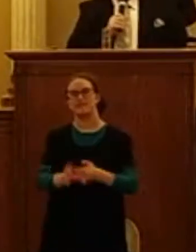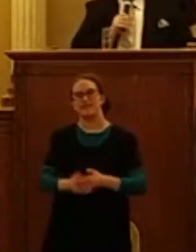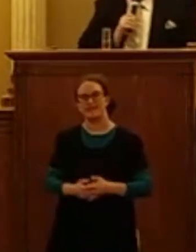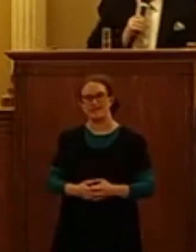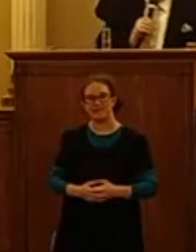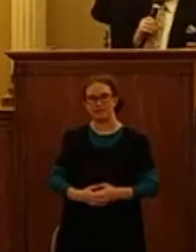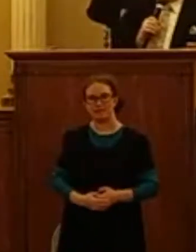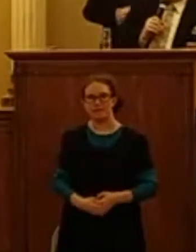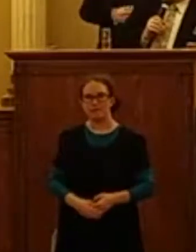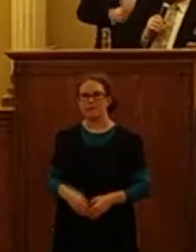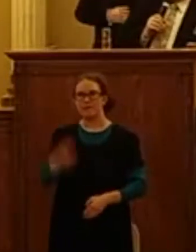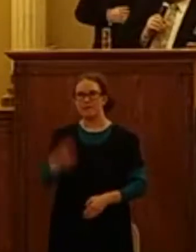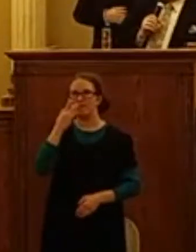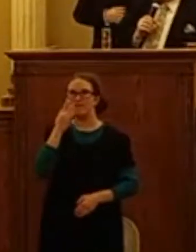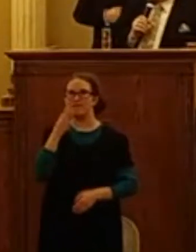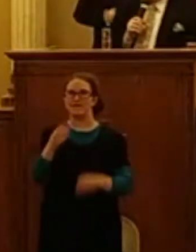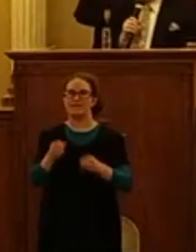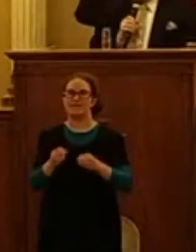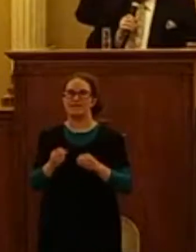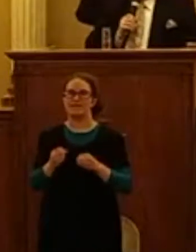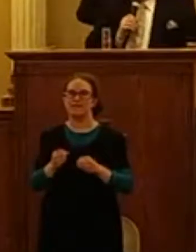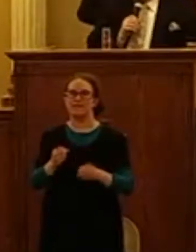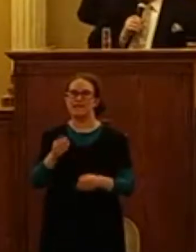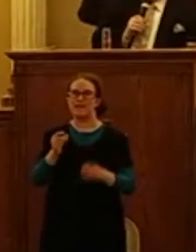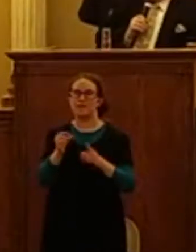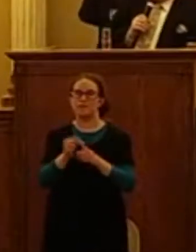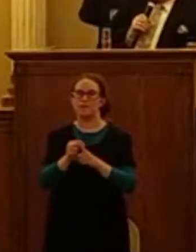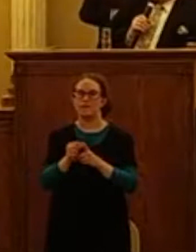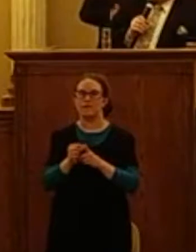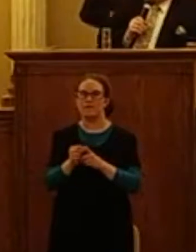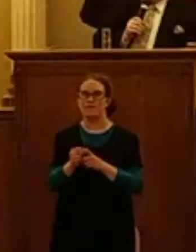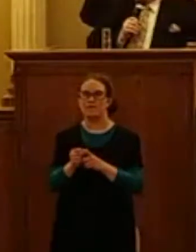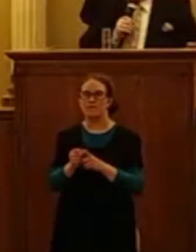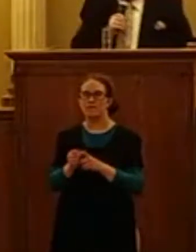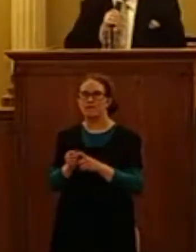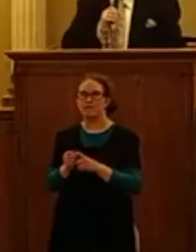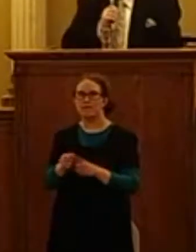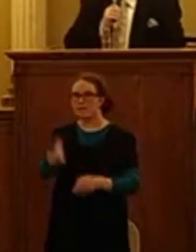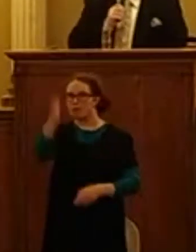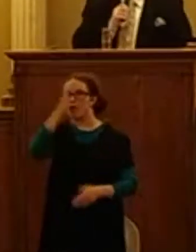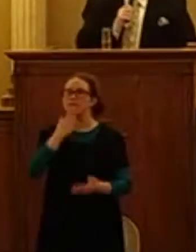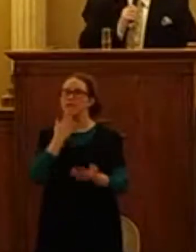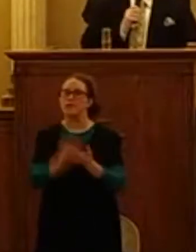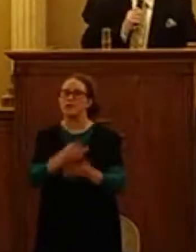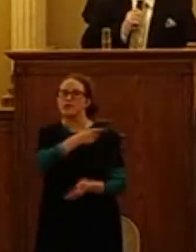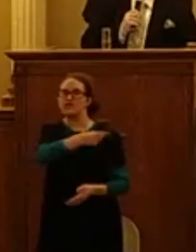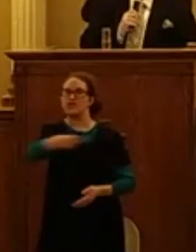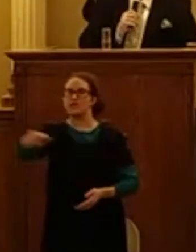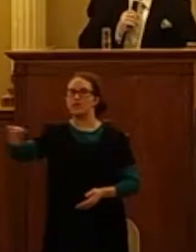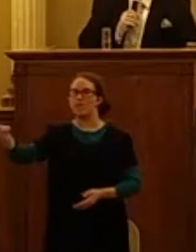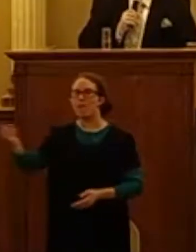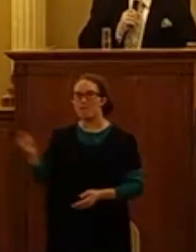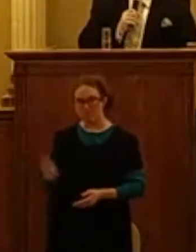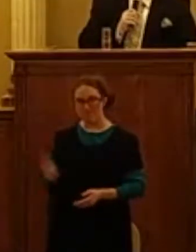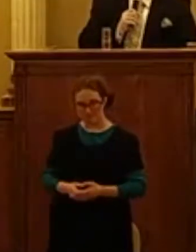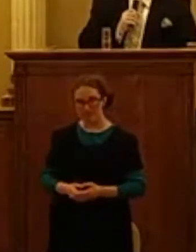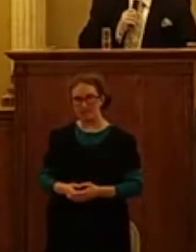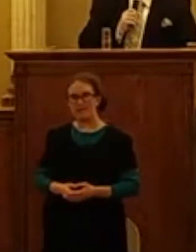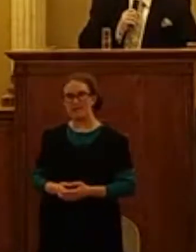in Jesus, just to take him at his word. Amen. Has God been good to you?